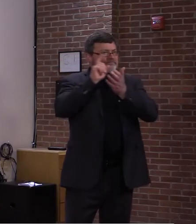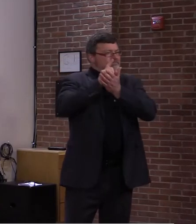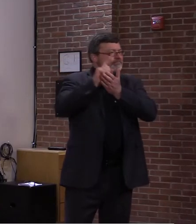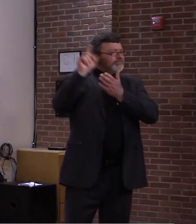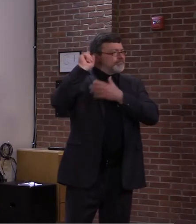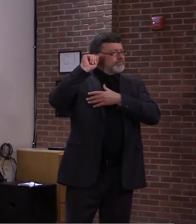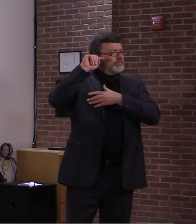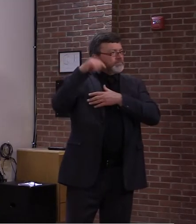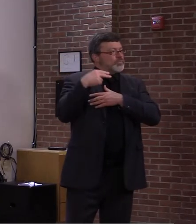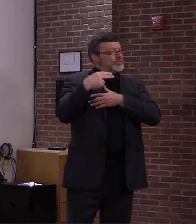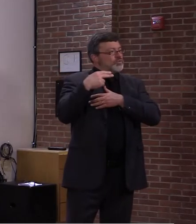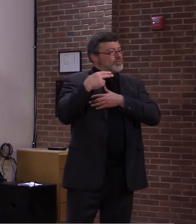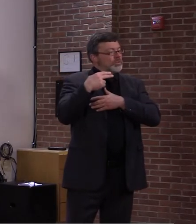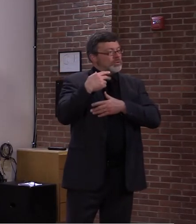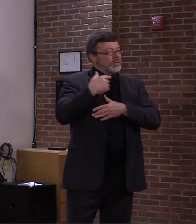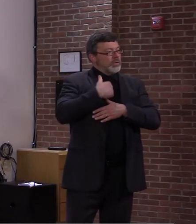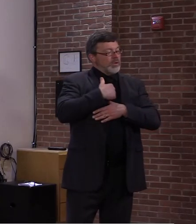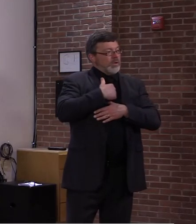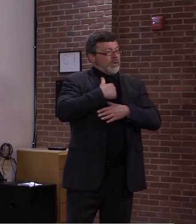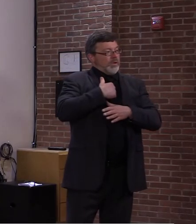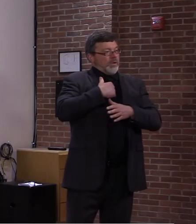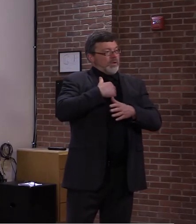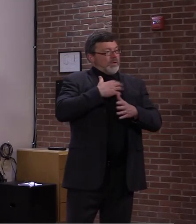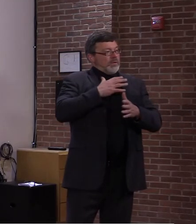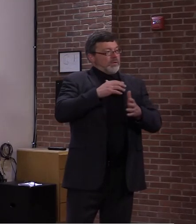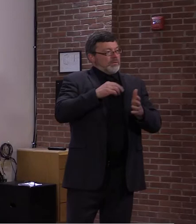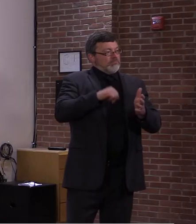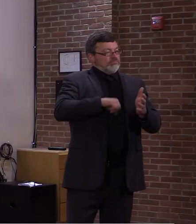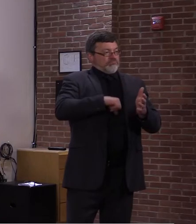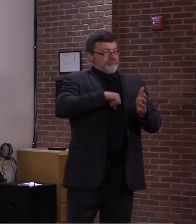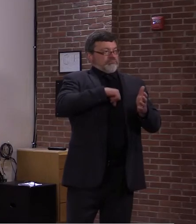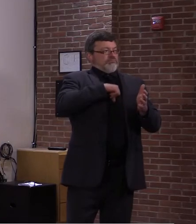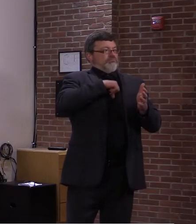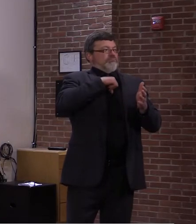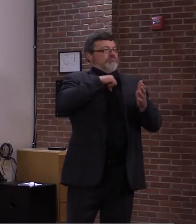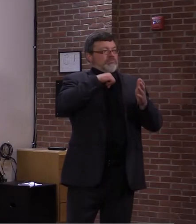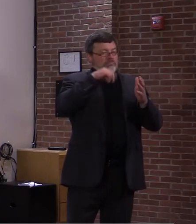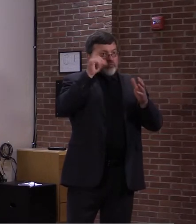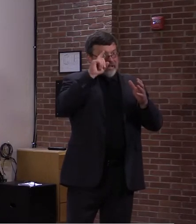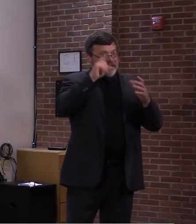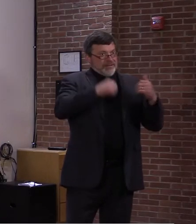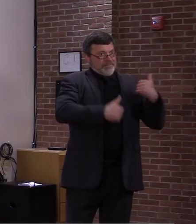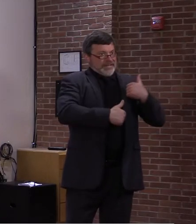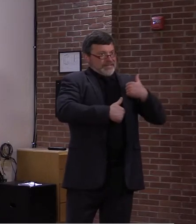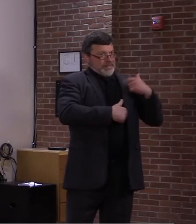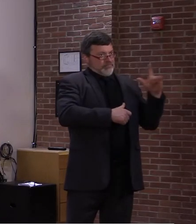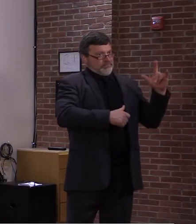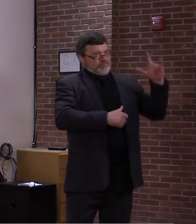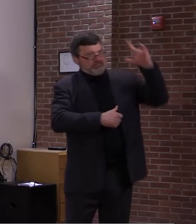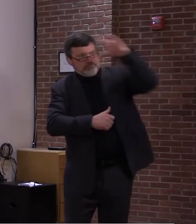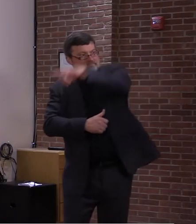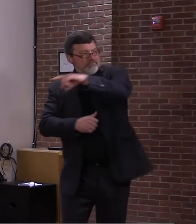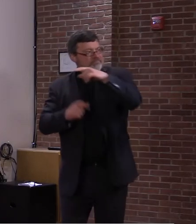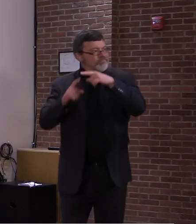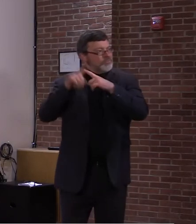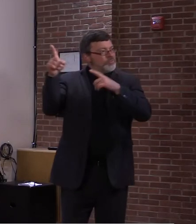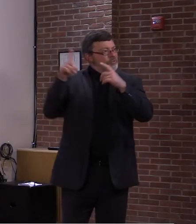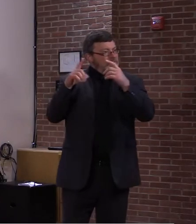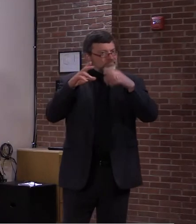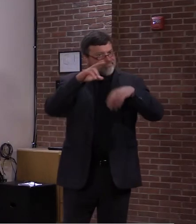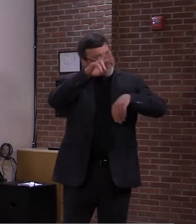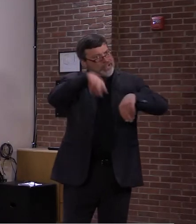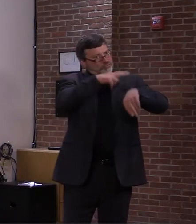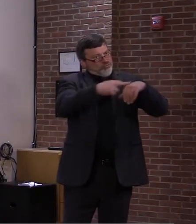proud of those members of the military, our National Guard members, who are